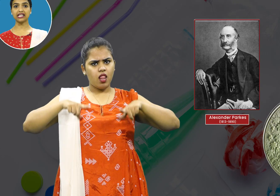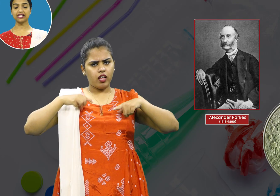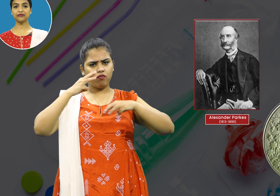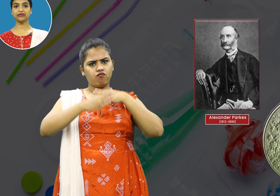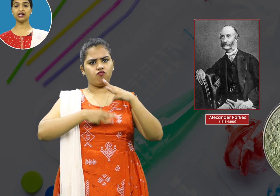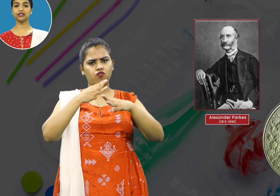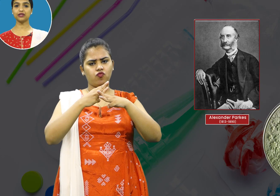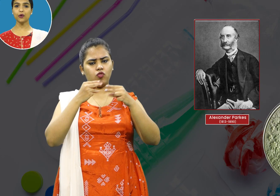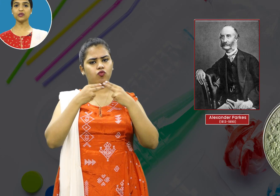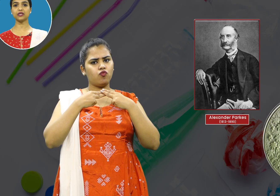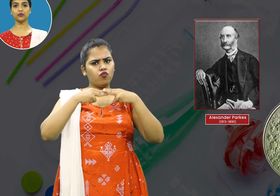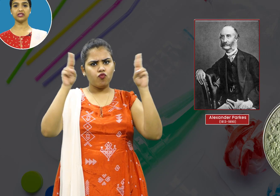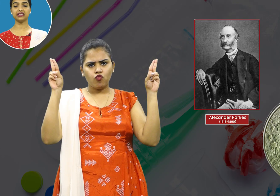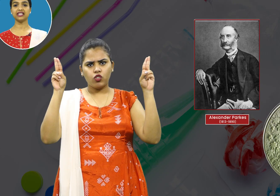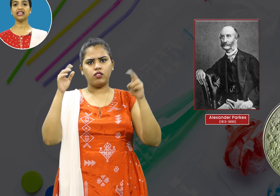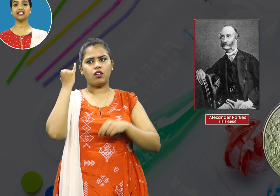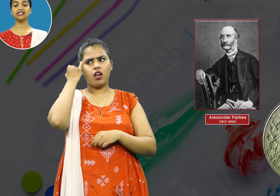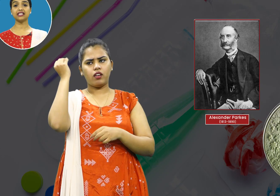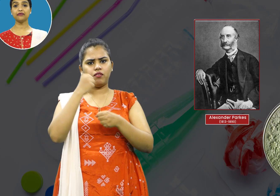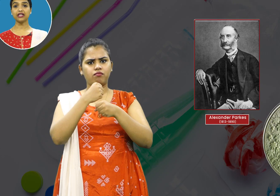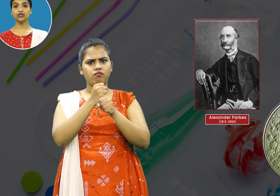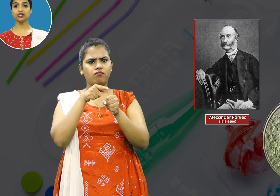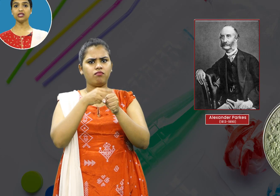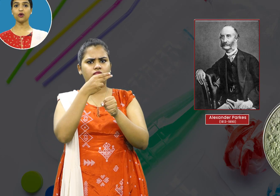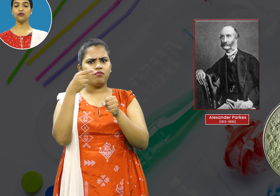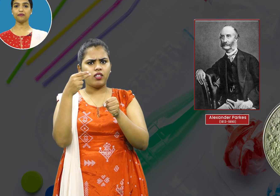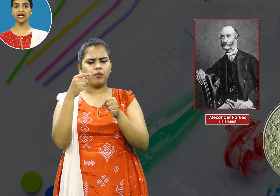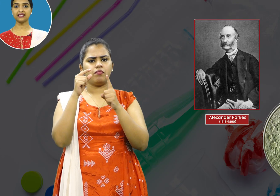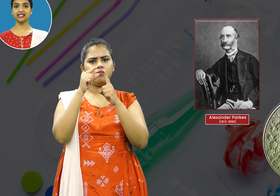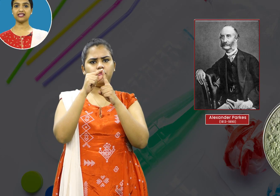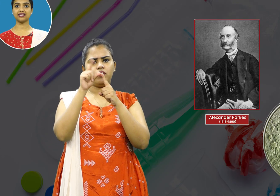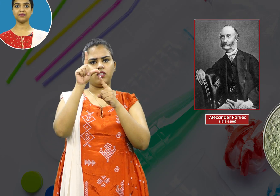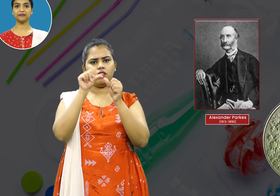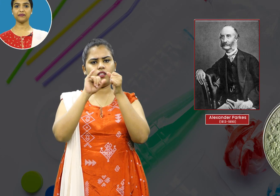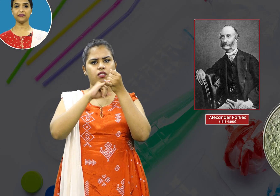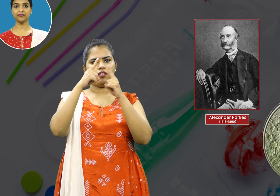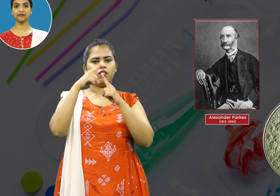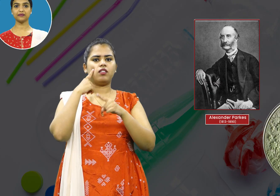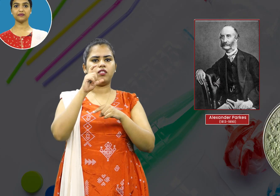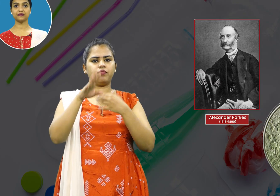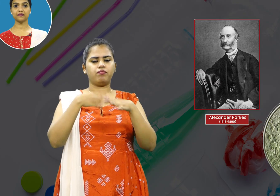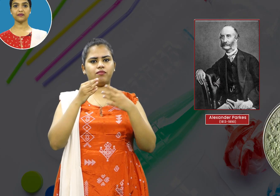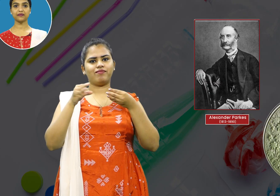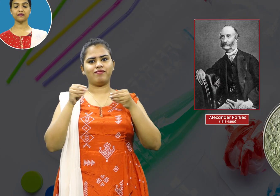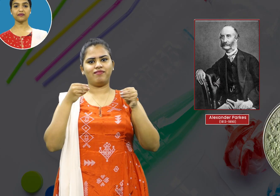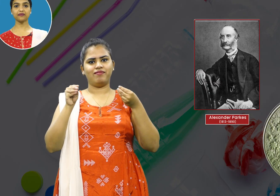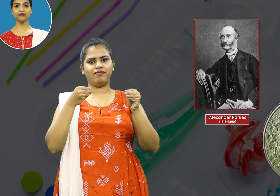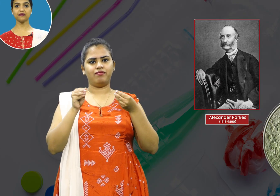day-to-day life across the world, is the invention of plastics.